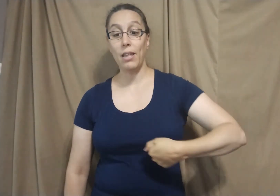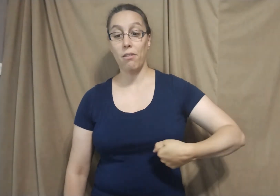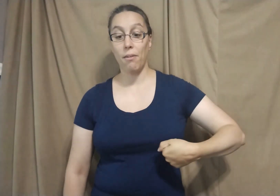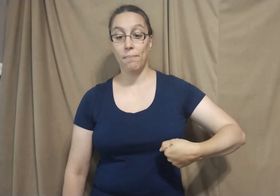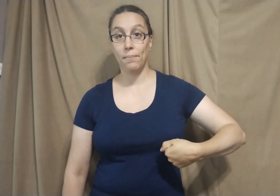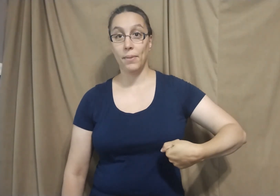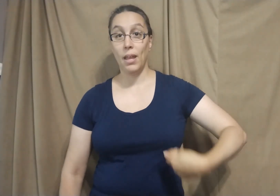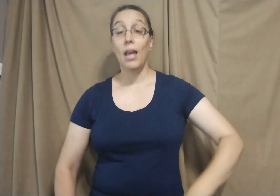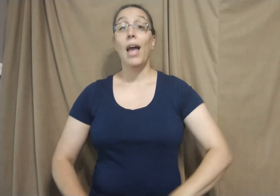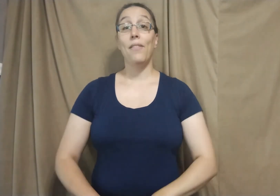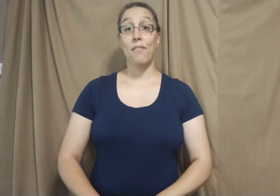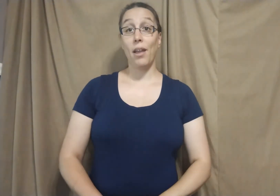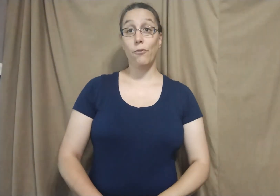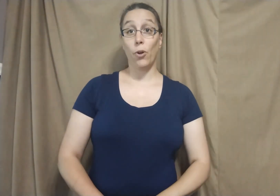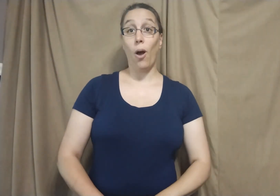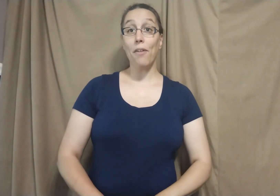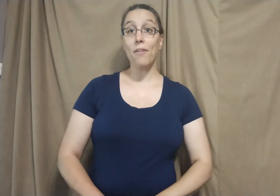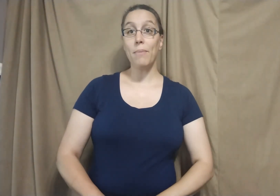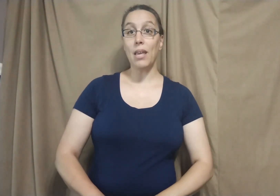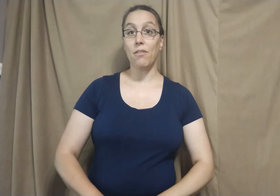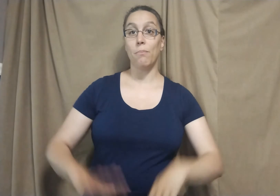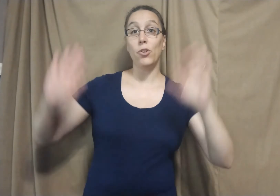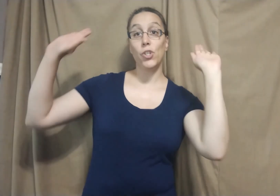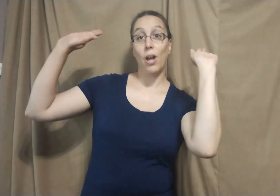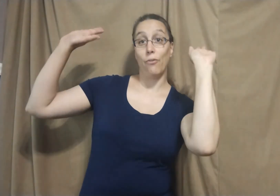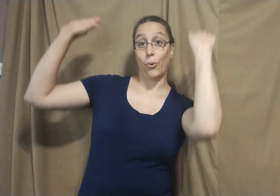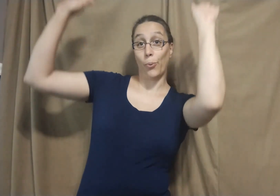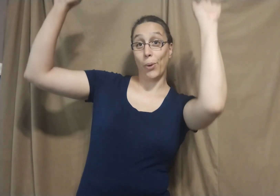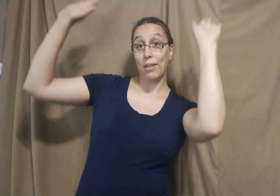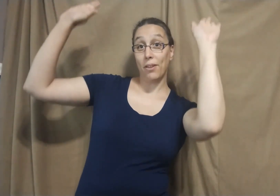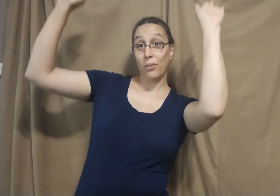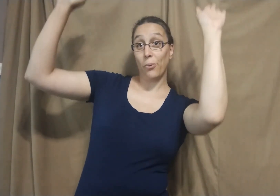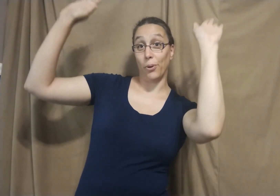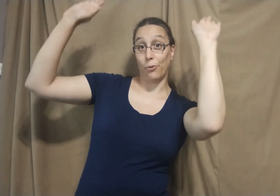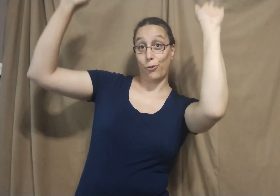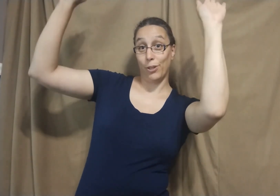face. And the sign for awesome is the motion of raising the roof.